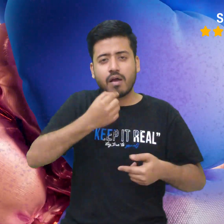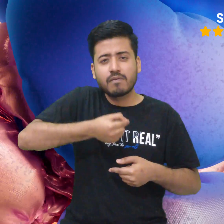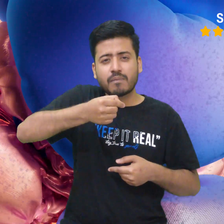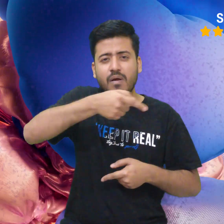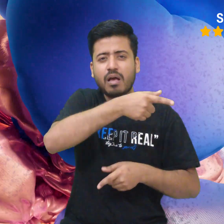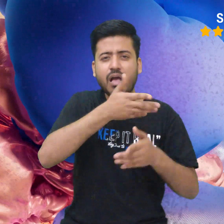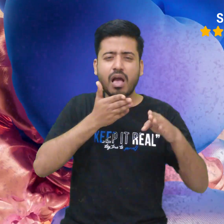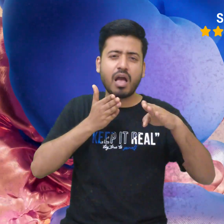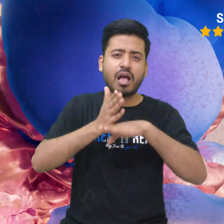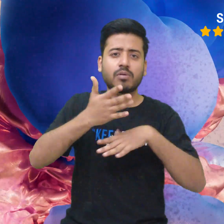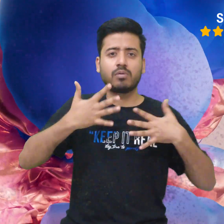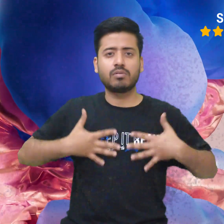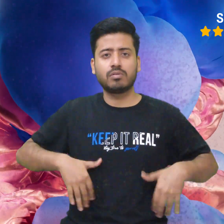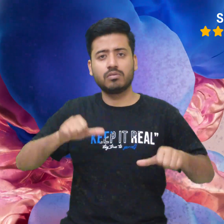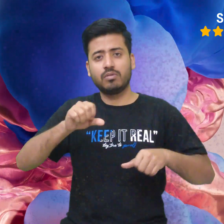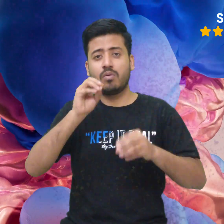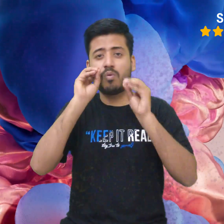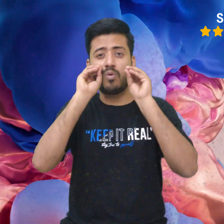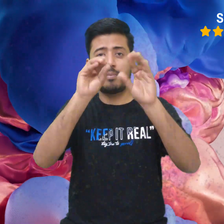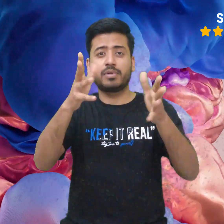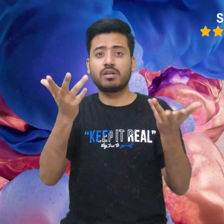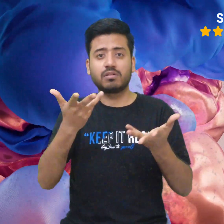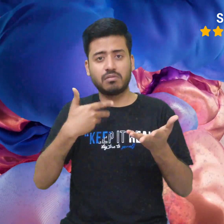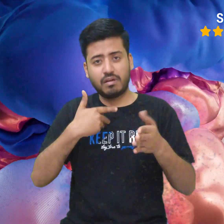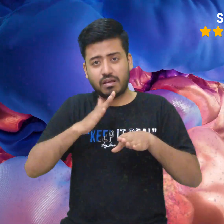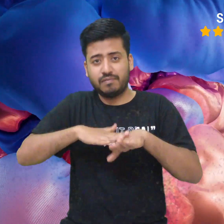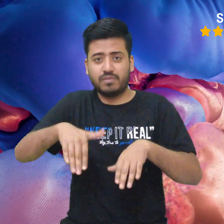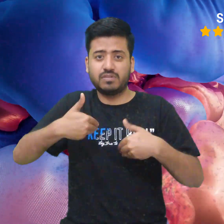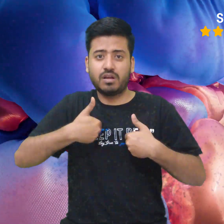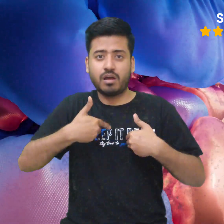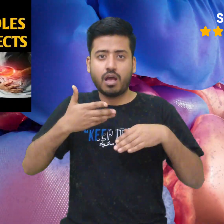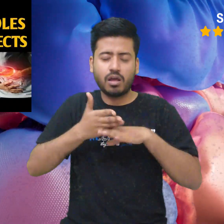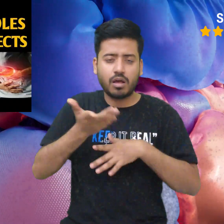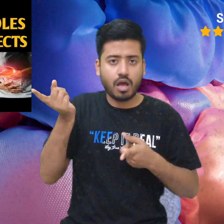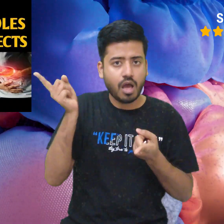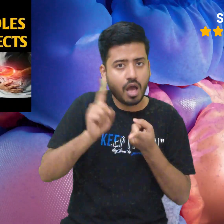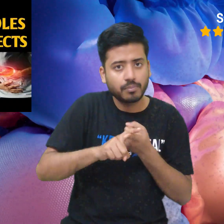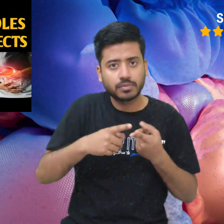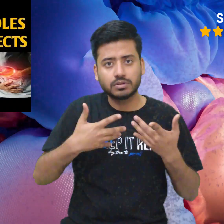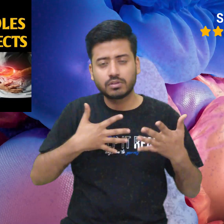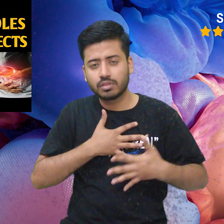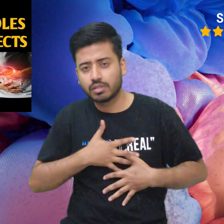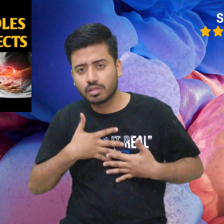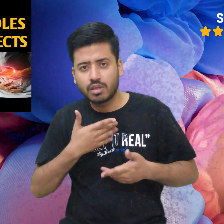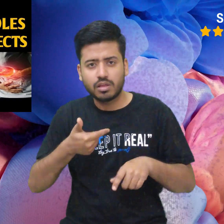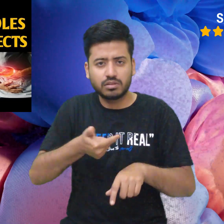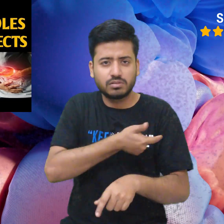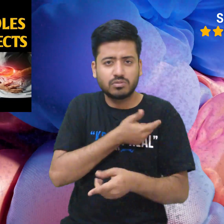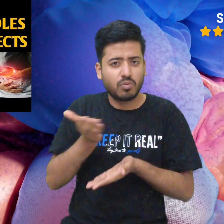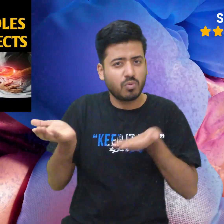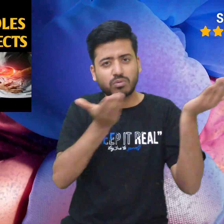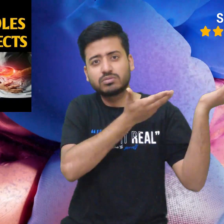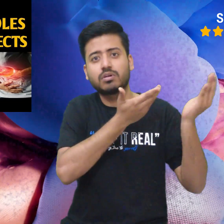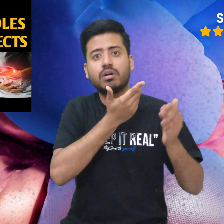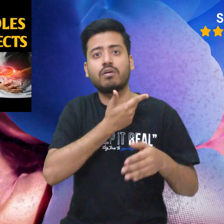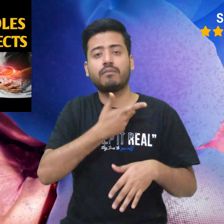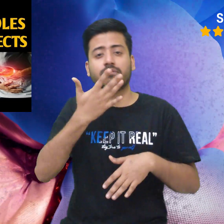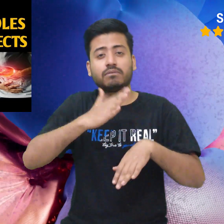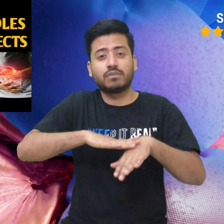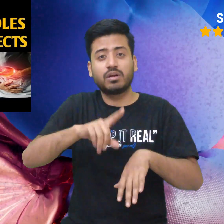Murad's experience went viral on social media, with several others sharing their health problems when eating too much ramen. Dr.